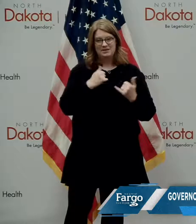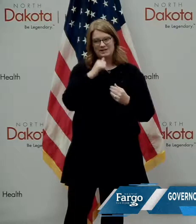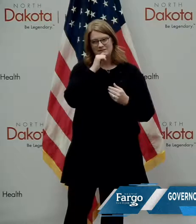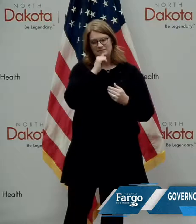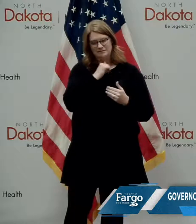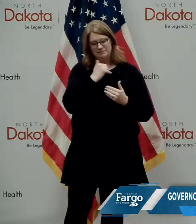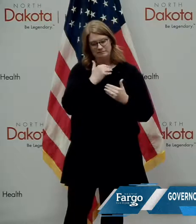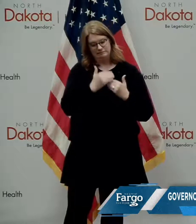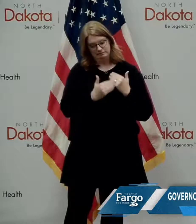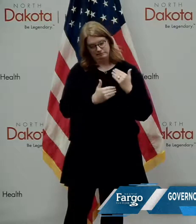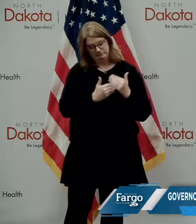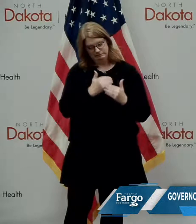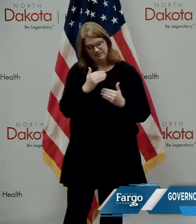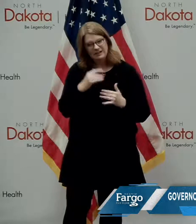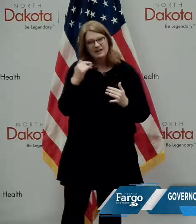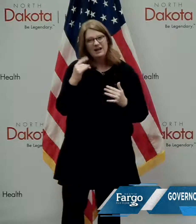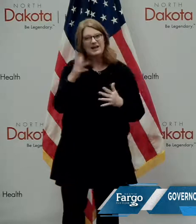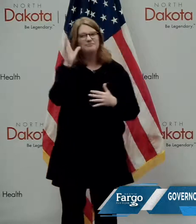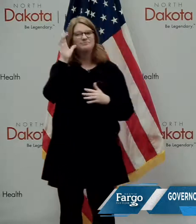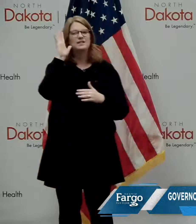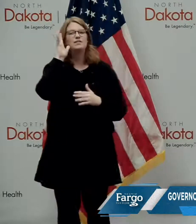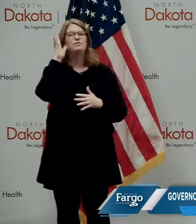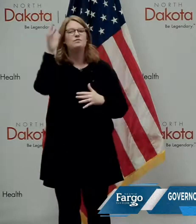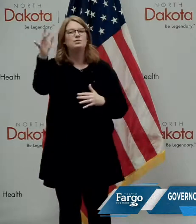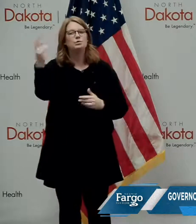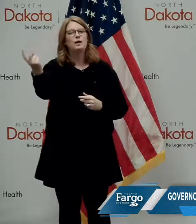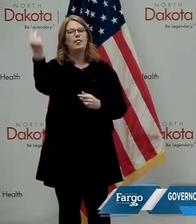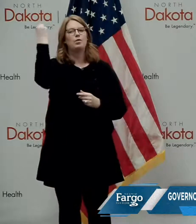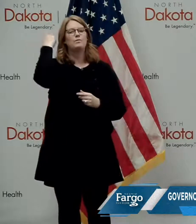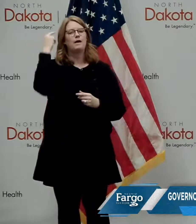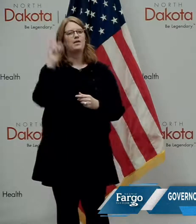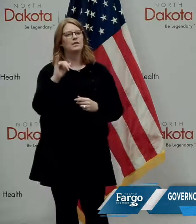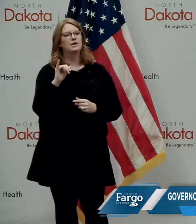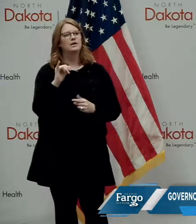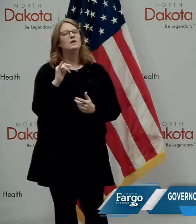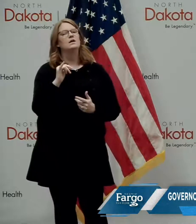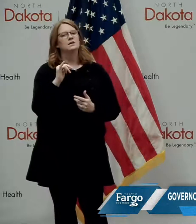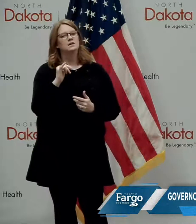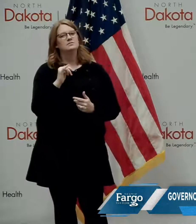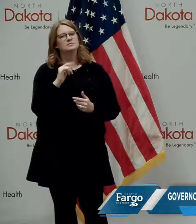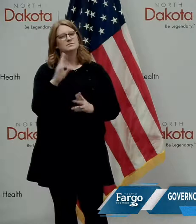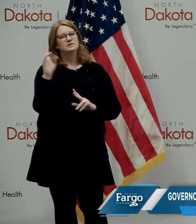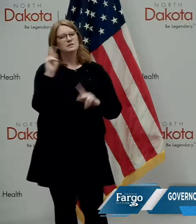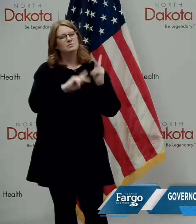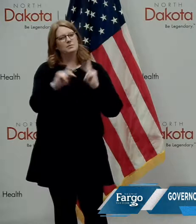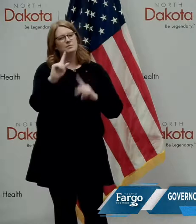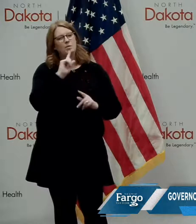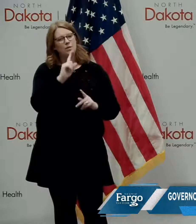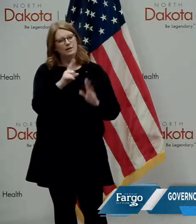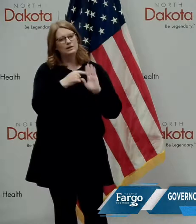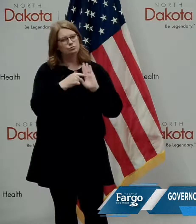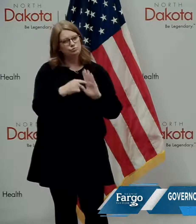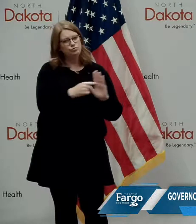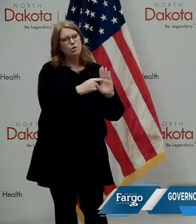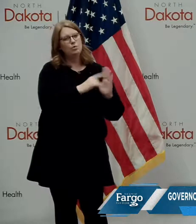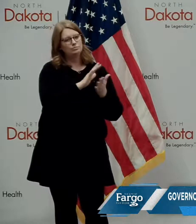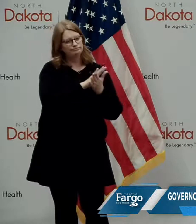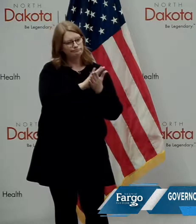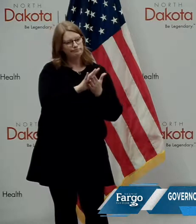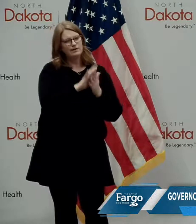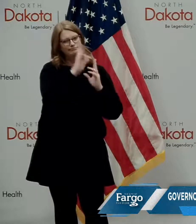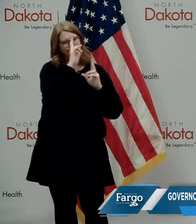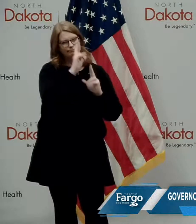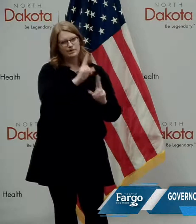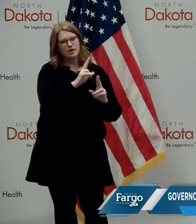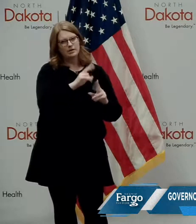that we can look back and know that we did it with grace and compassion and understanding. Today, we're pleased